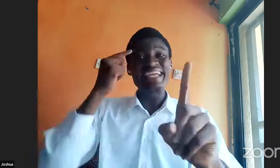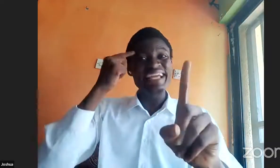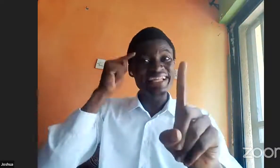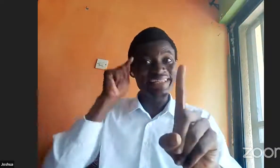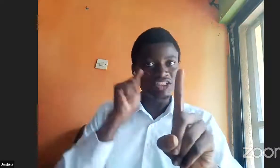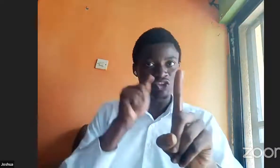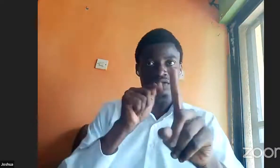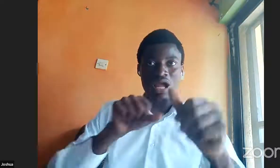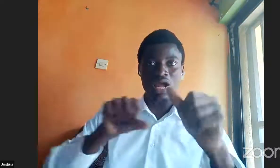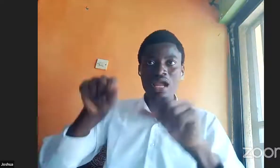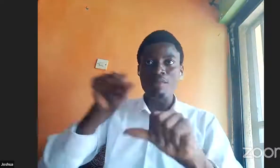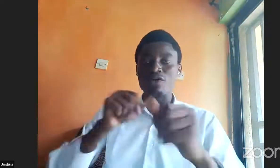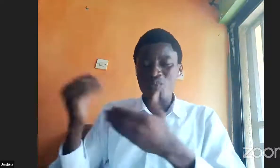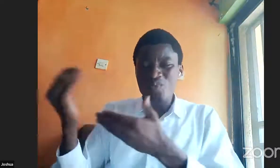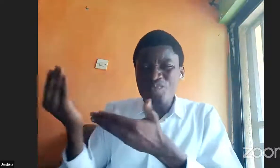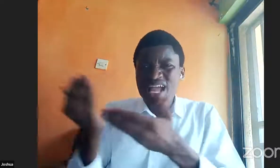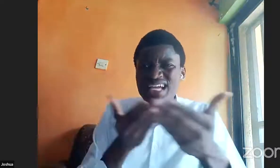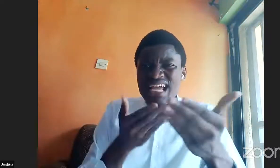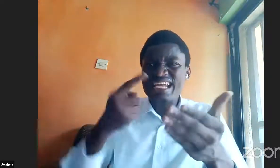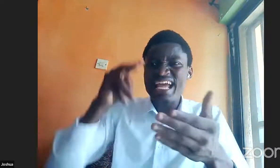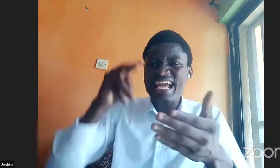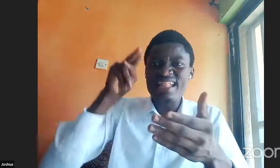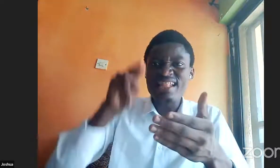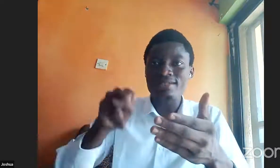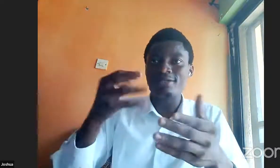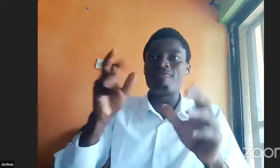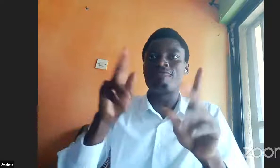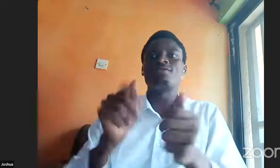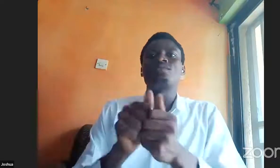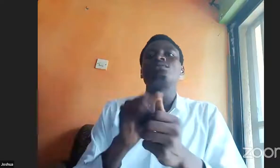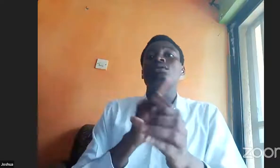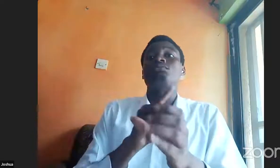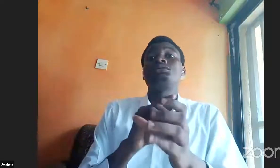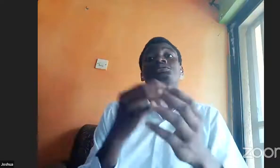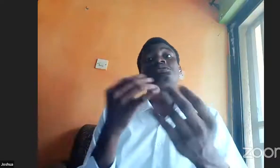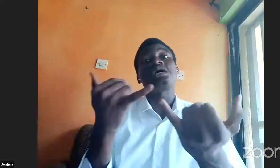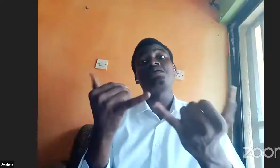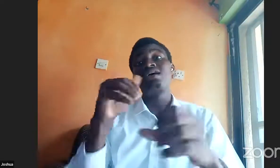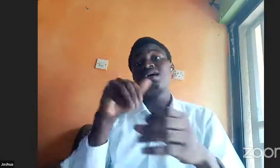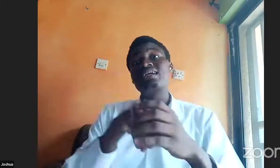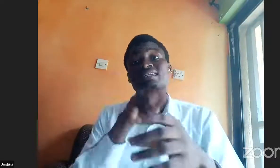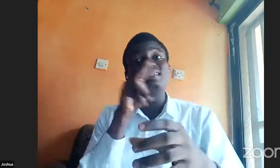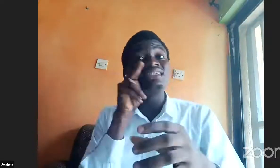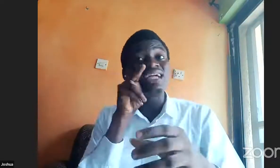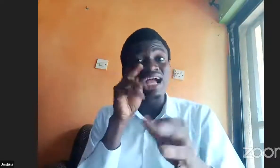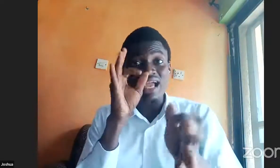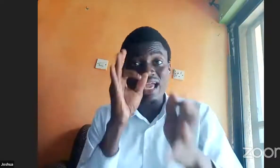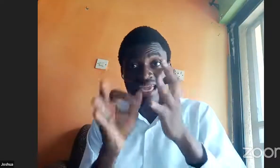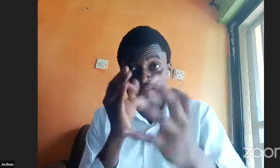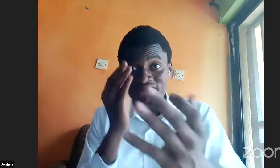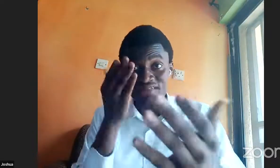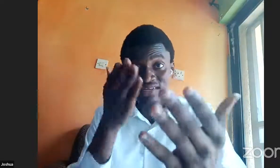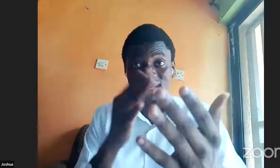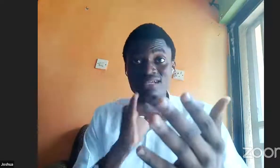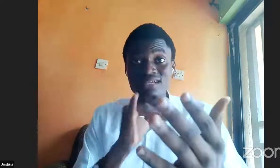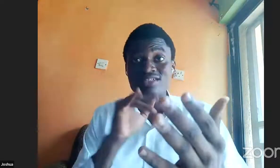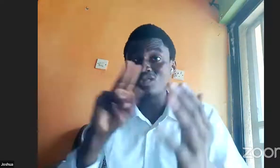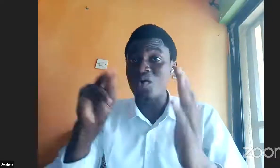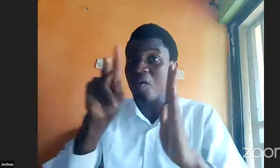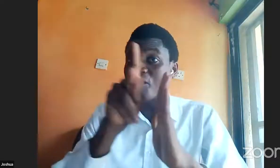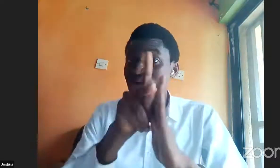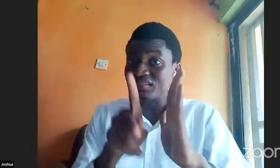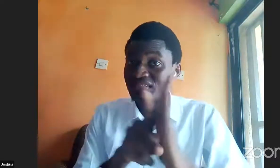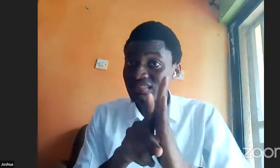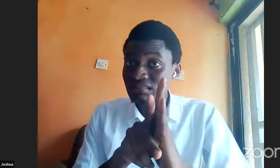I mean, if there is no policy and law here in Nigeria, we cannot even do this, because like I said, everybody will just do what they want and how they